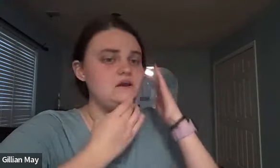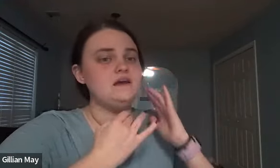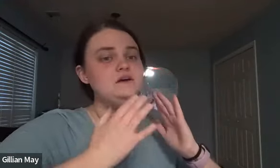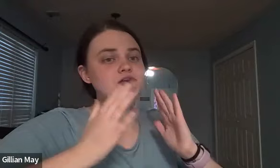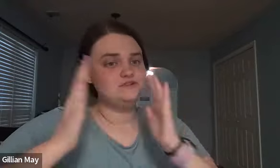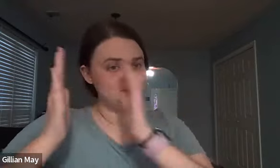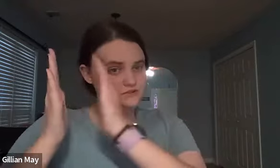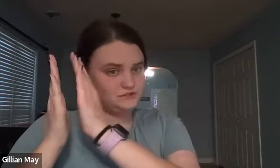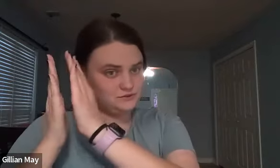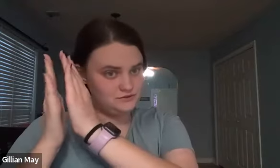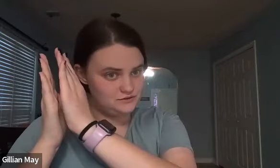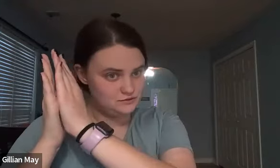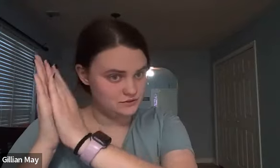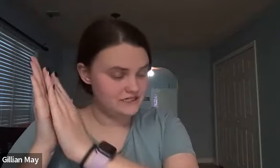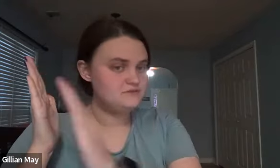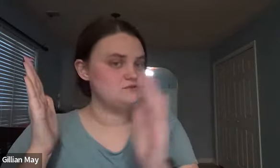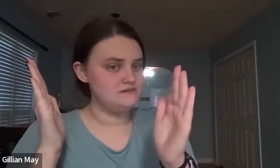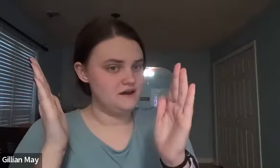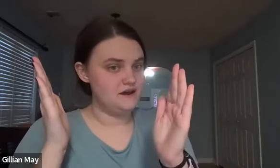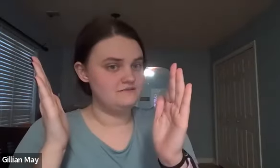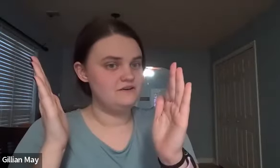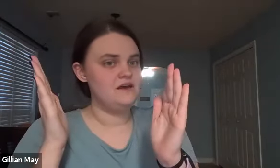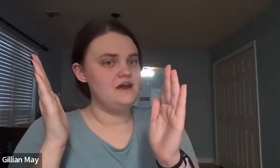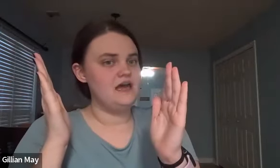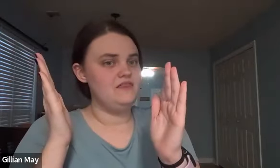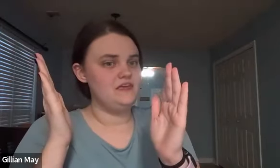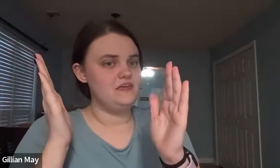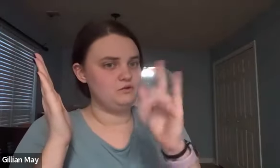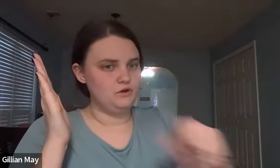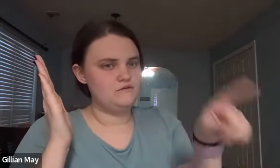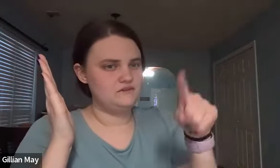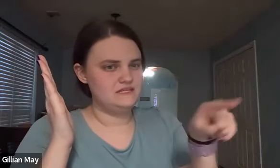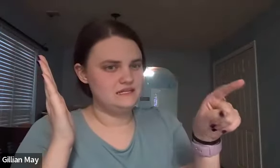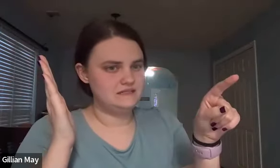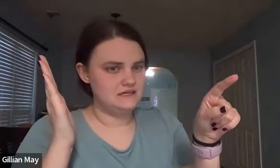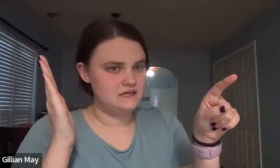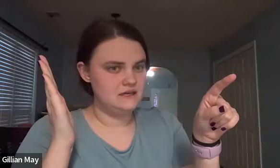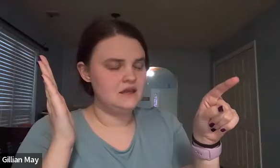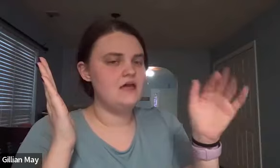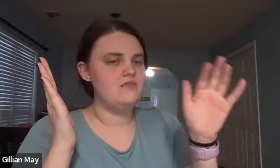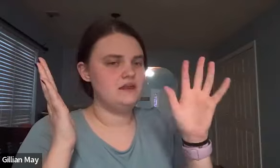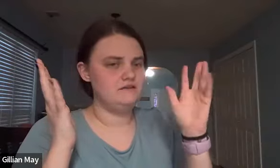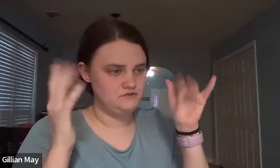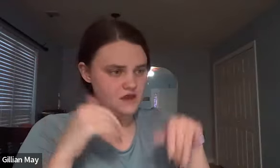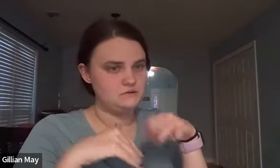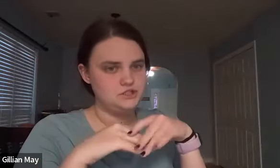Okay, so we'll do 20 through 25, and then we'll go over the tens again, and then after that, I will show you